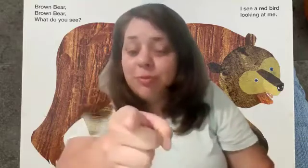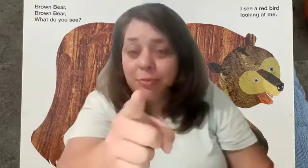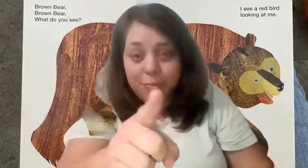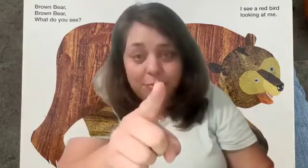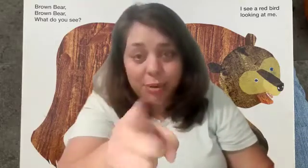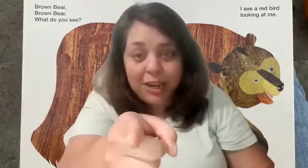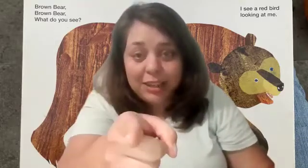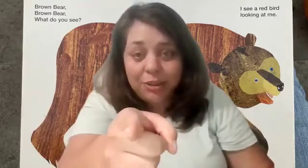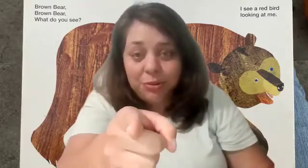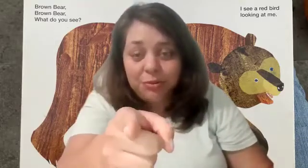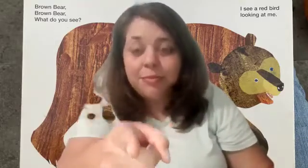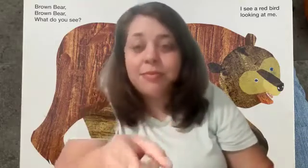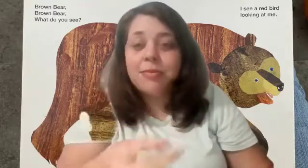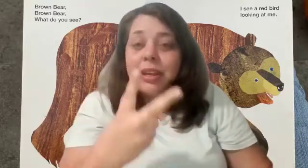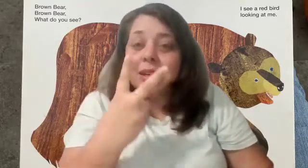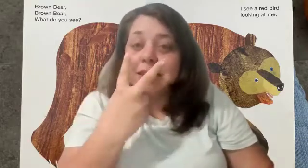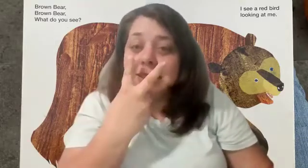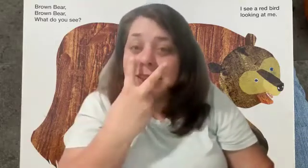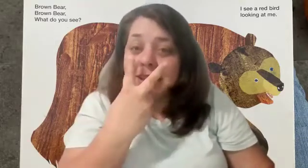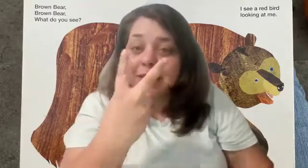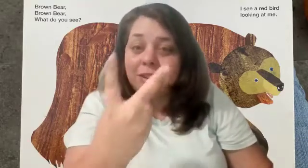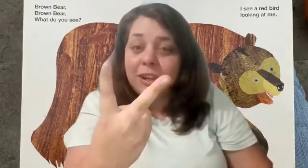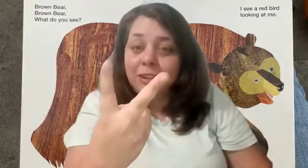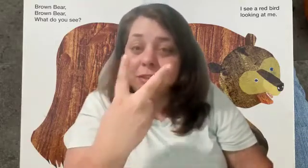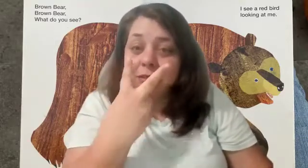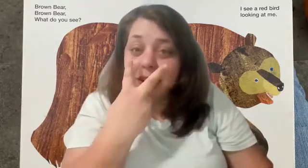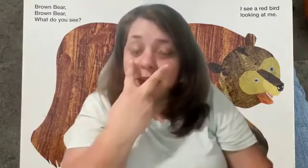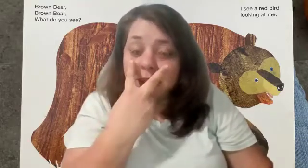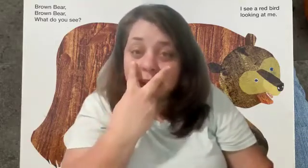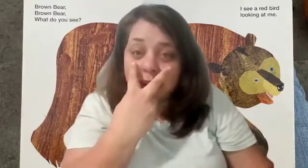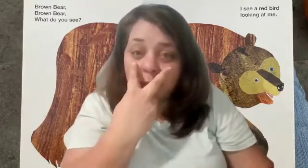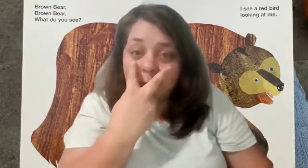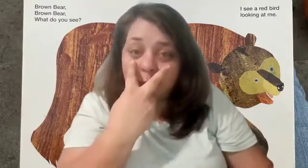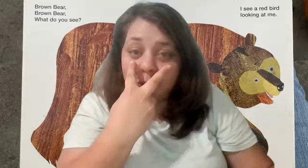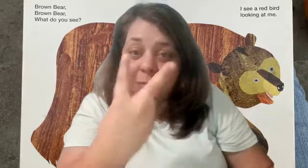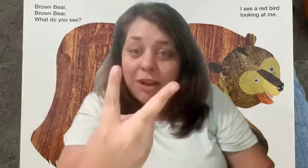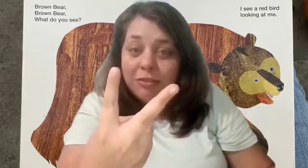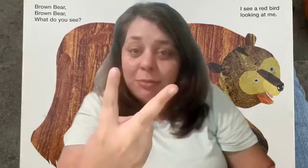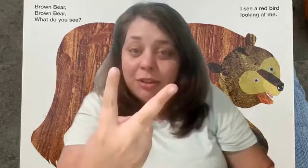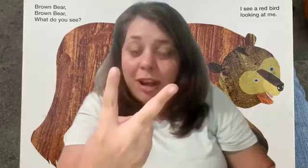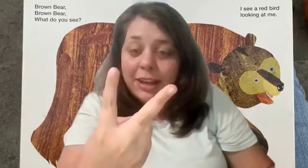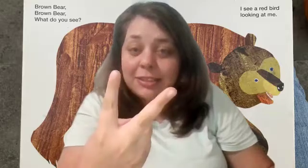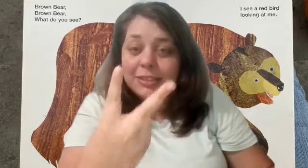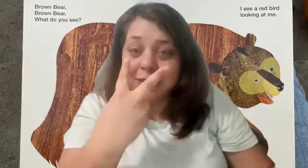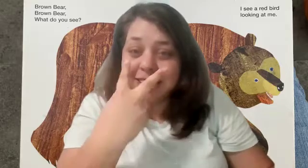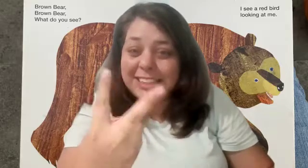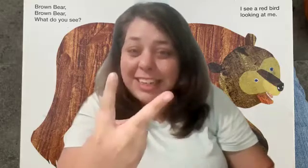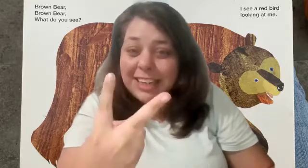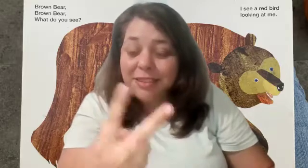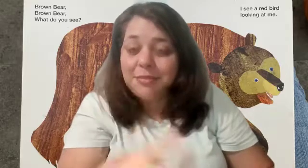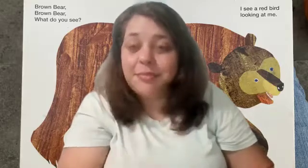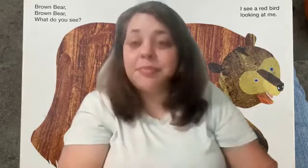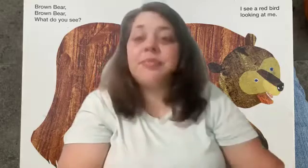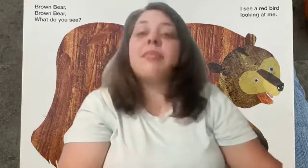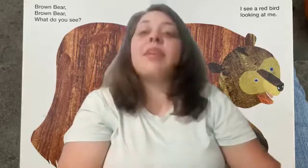you, pointing at you, see? You take your two fingers and bring them out from your eyes.